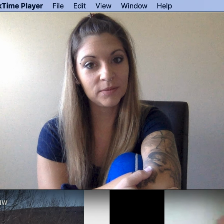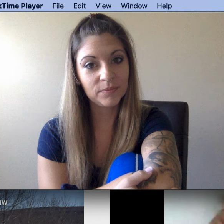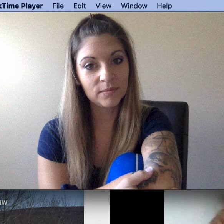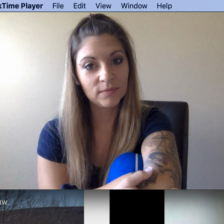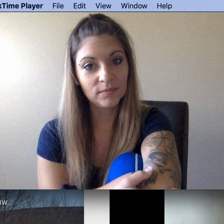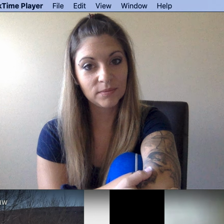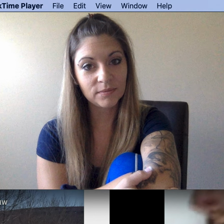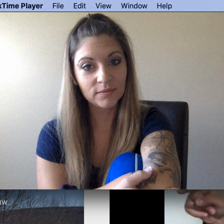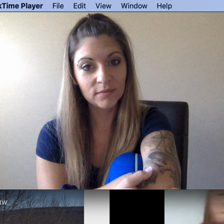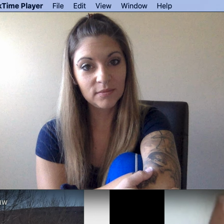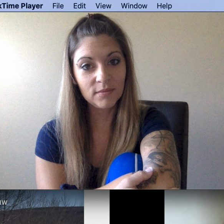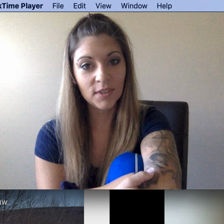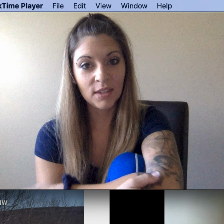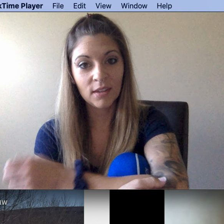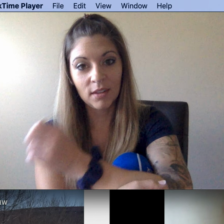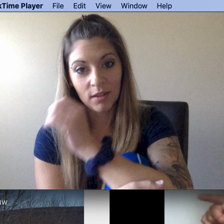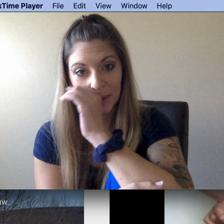friend.